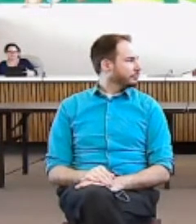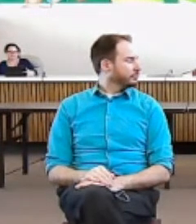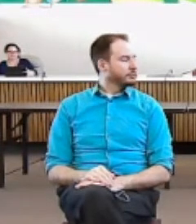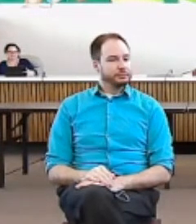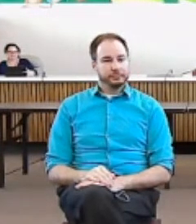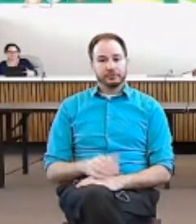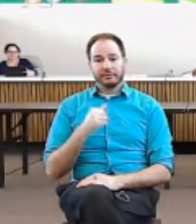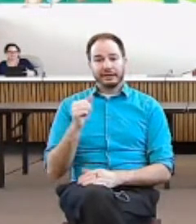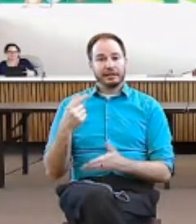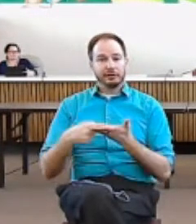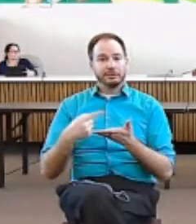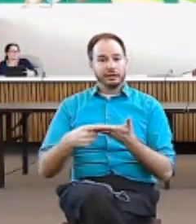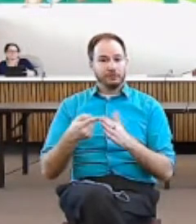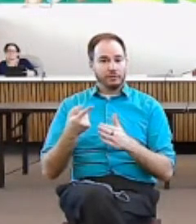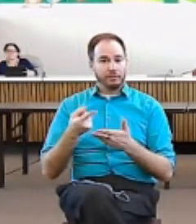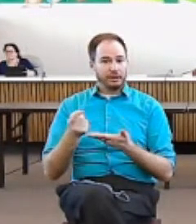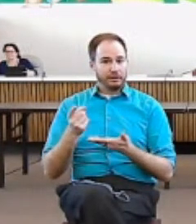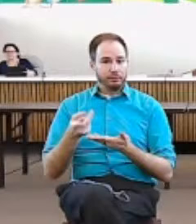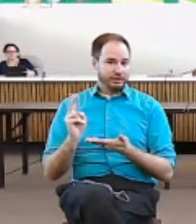Any discussion?